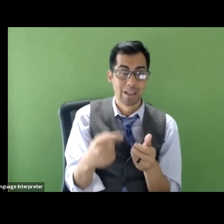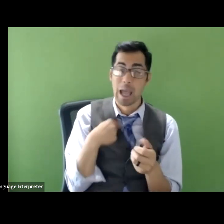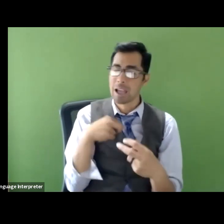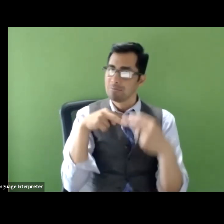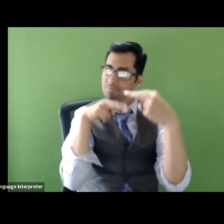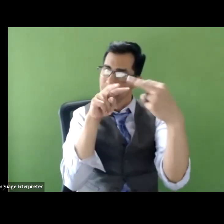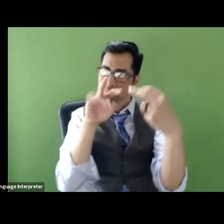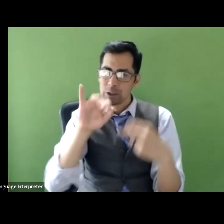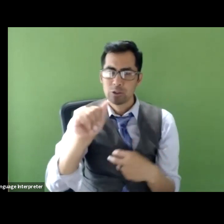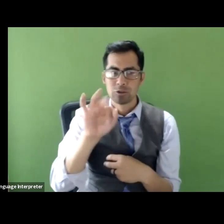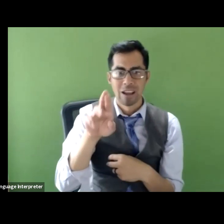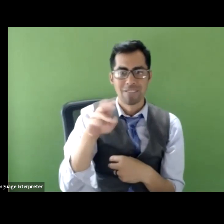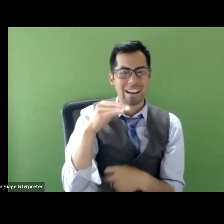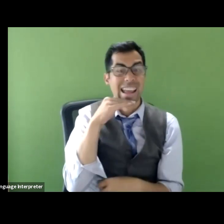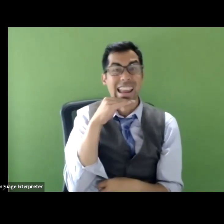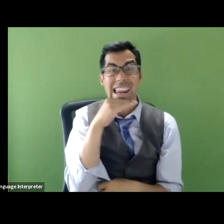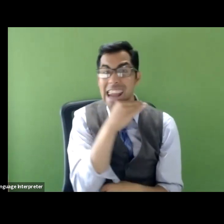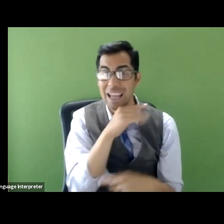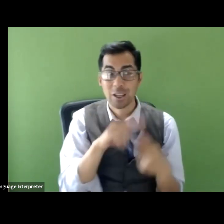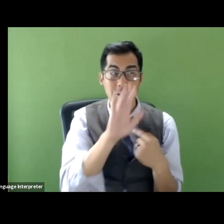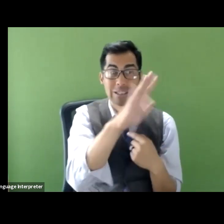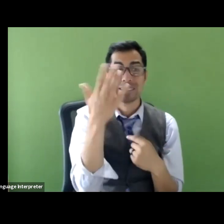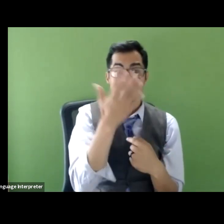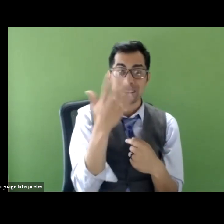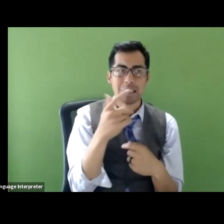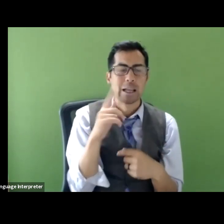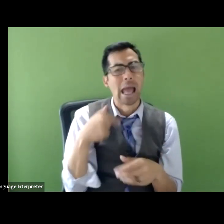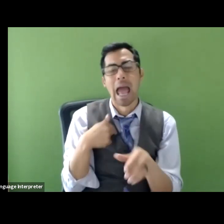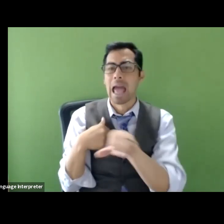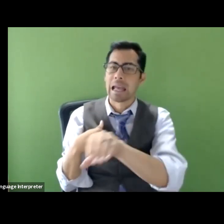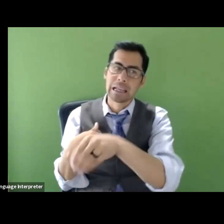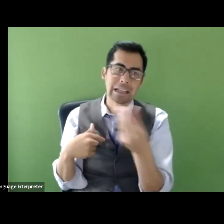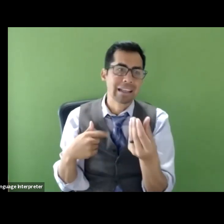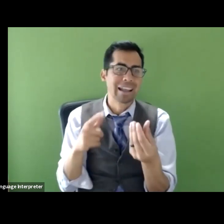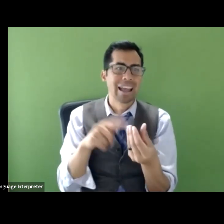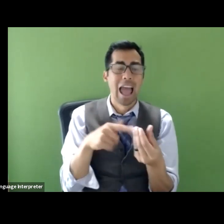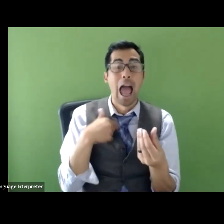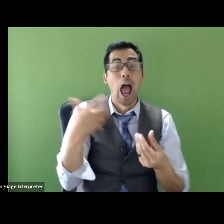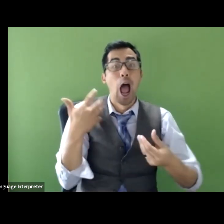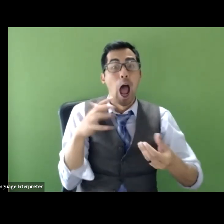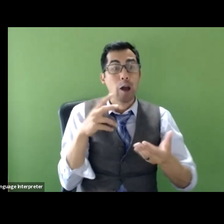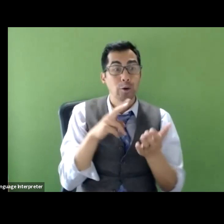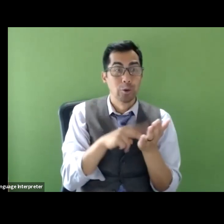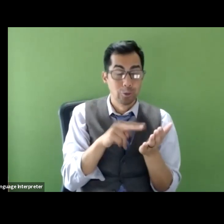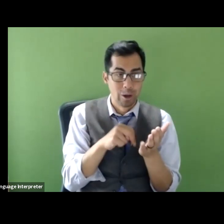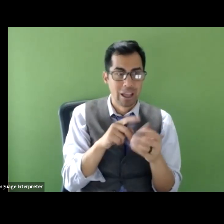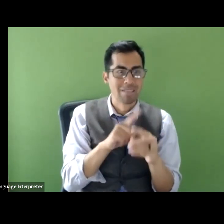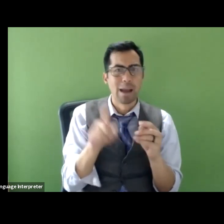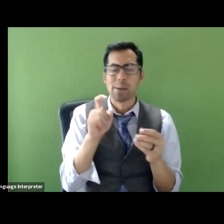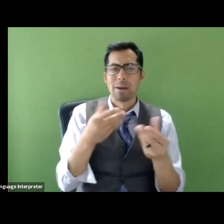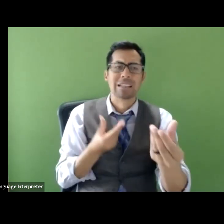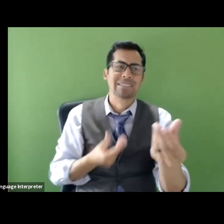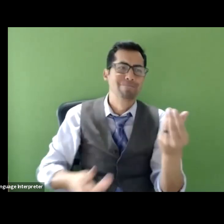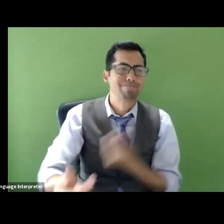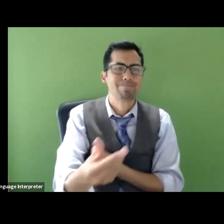the eye and lie to his face, telling him that I checked out a book I'd already read and that I needed to exchange it